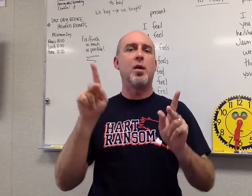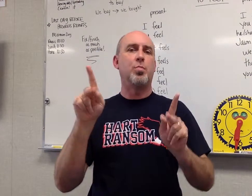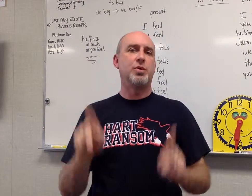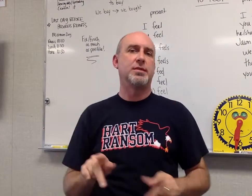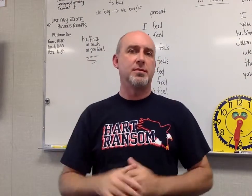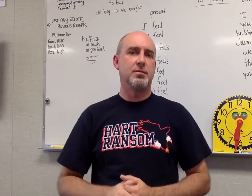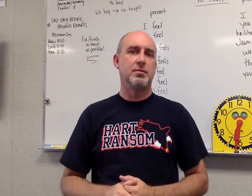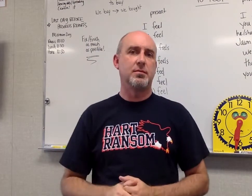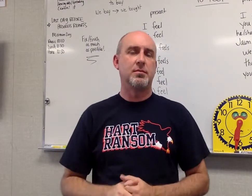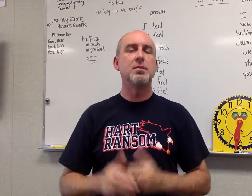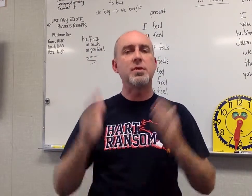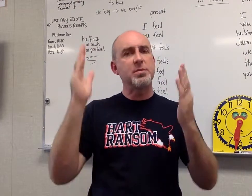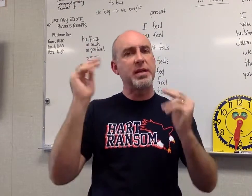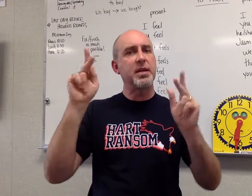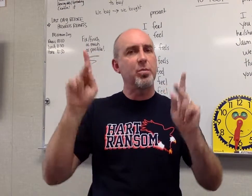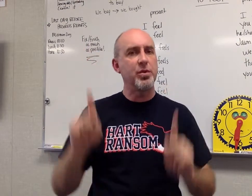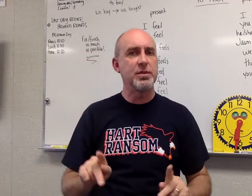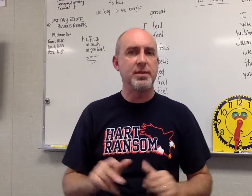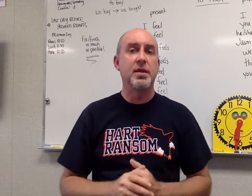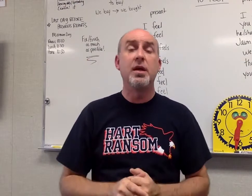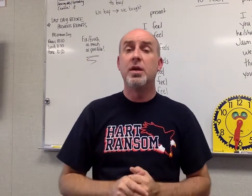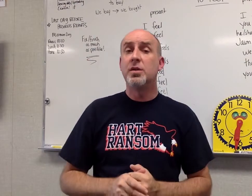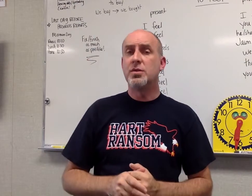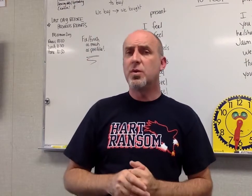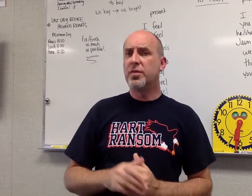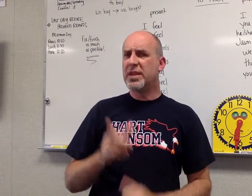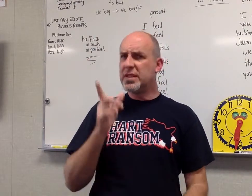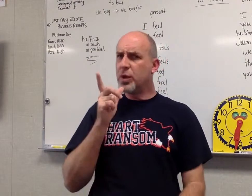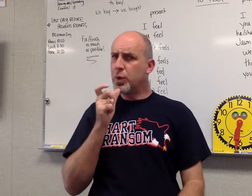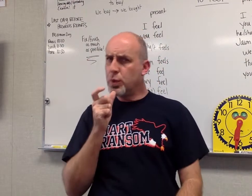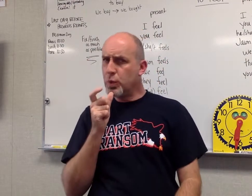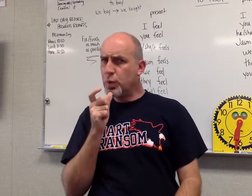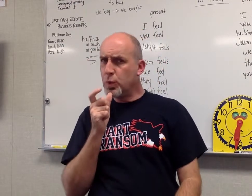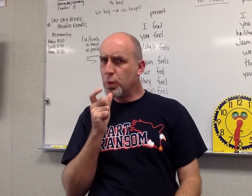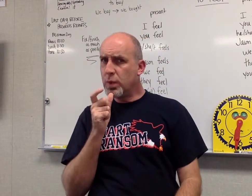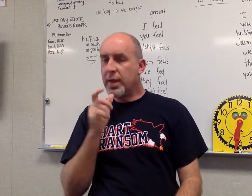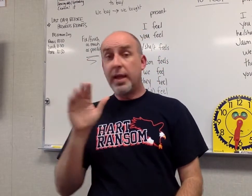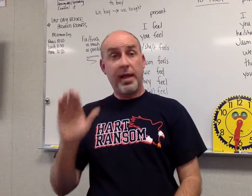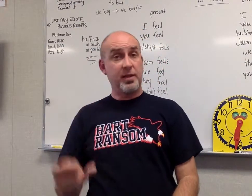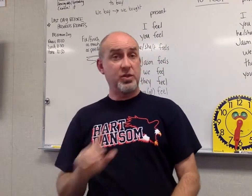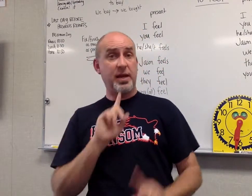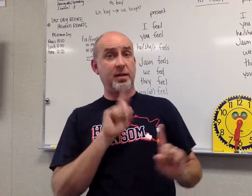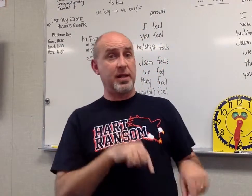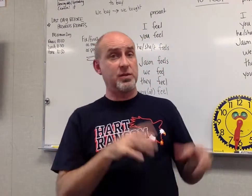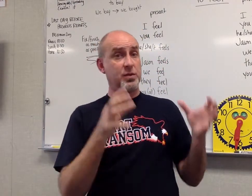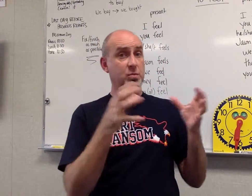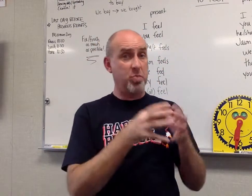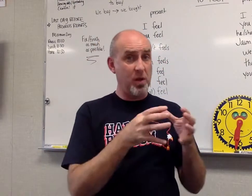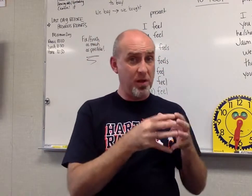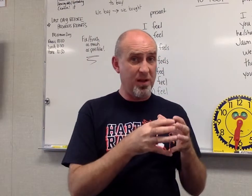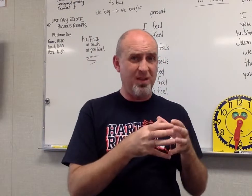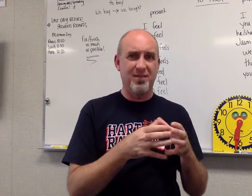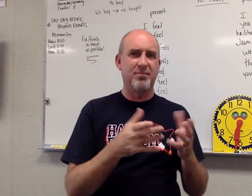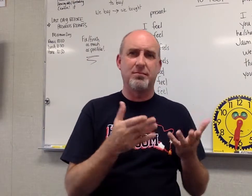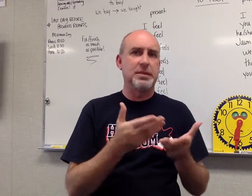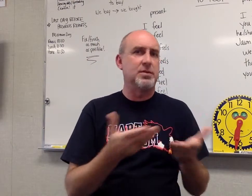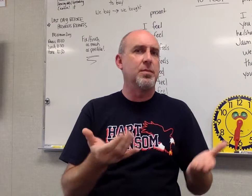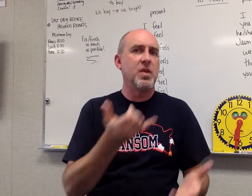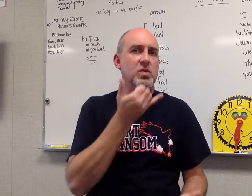a person. You're expecting a person. So if I say who, and the child answers ball, something's